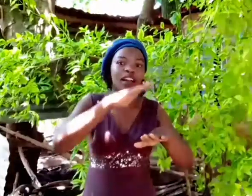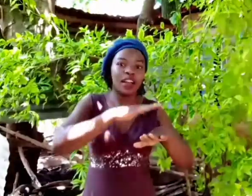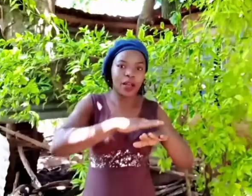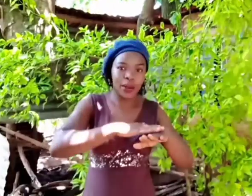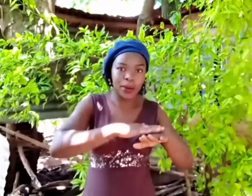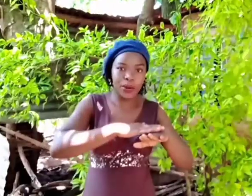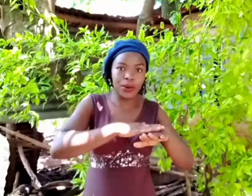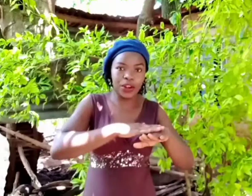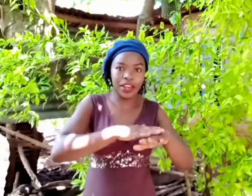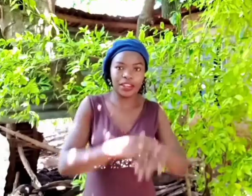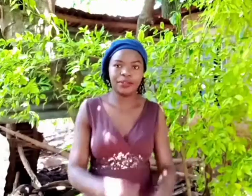On.